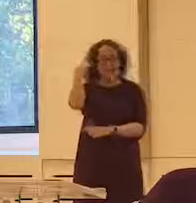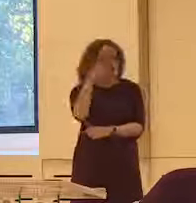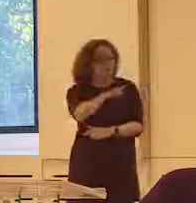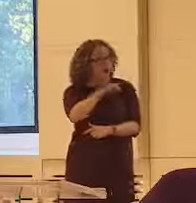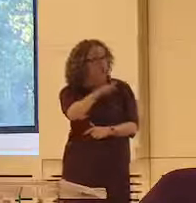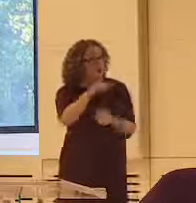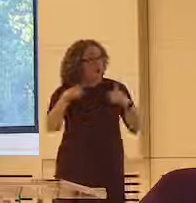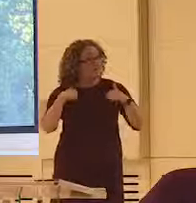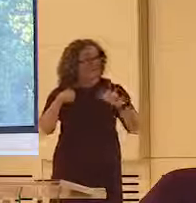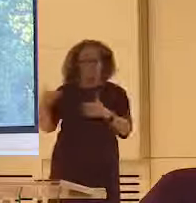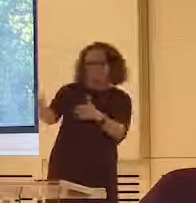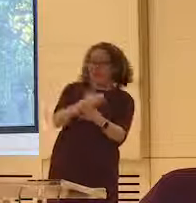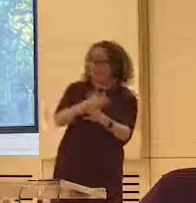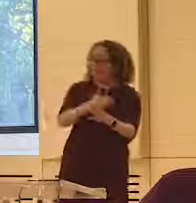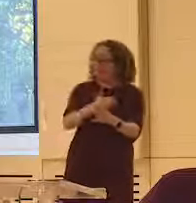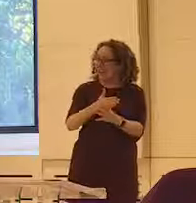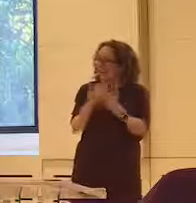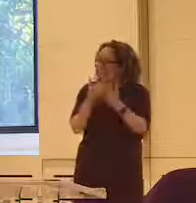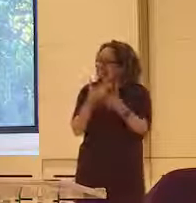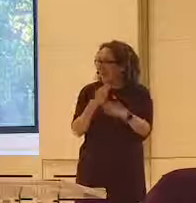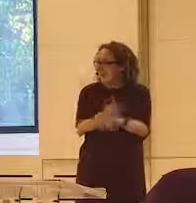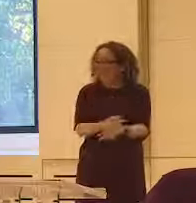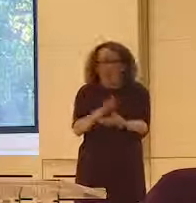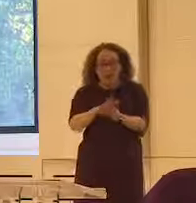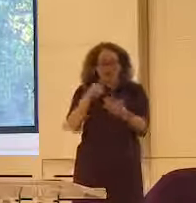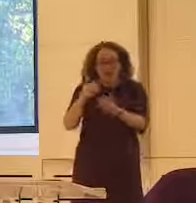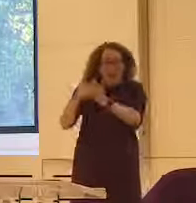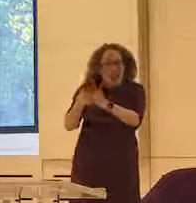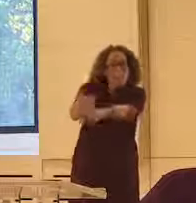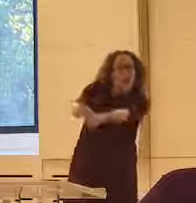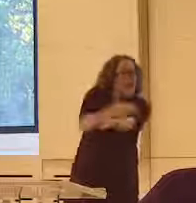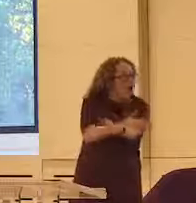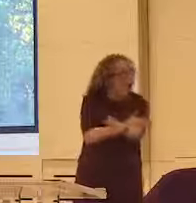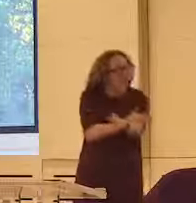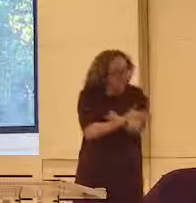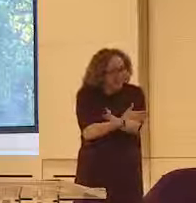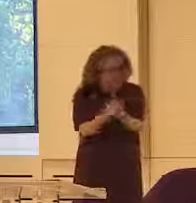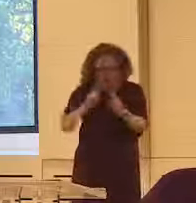So why is Sign Health